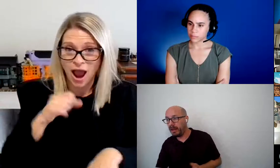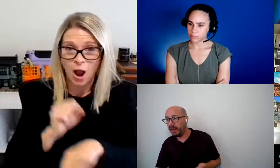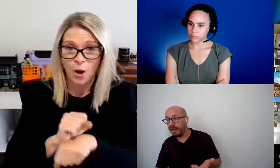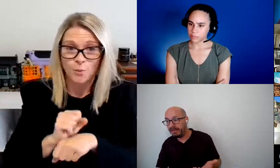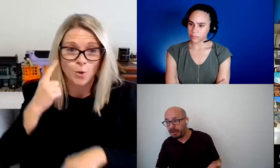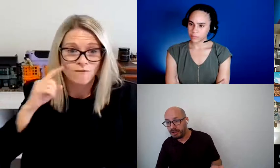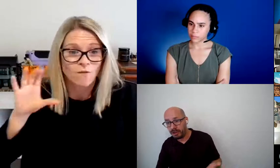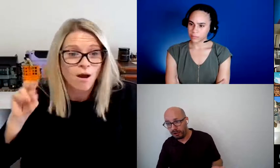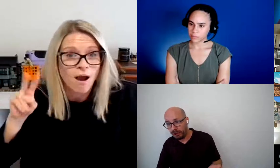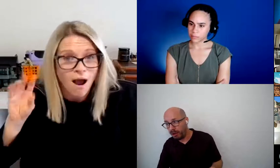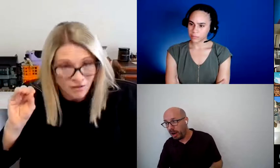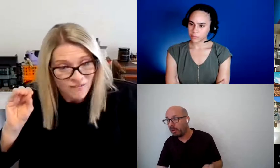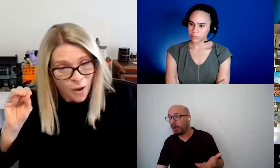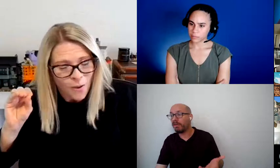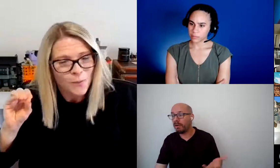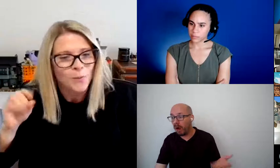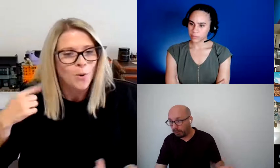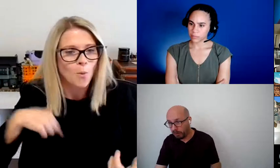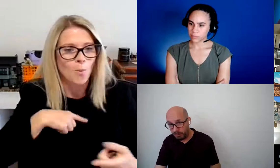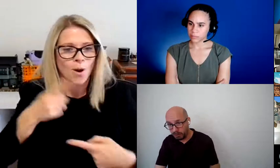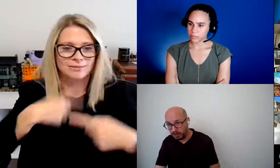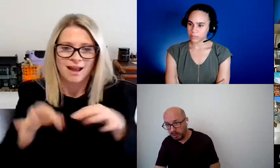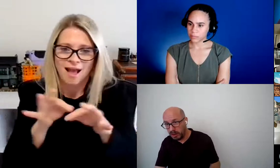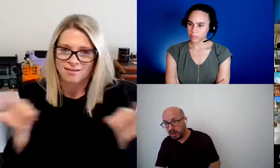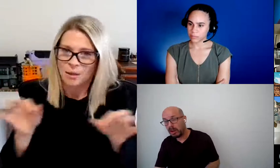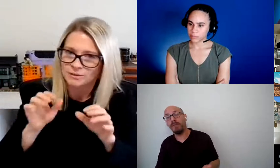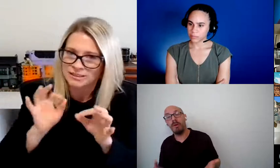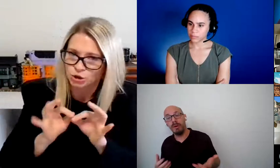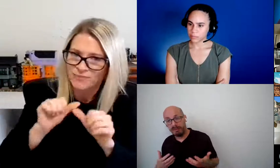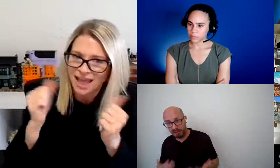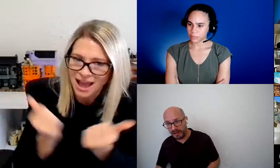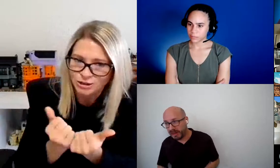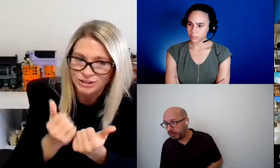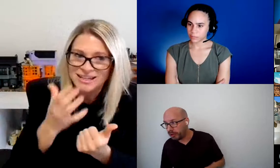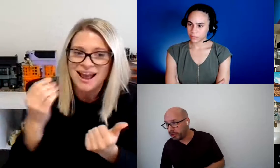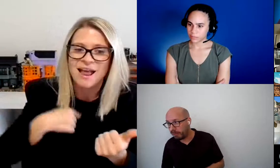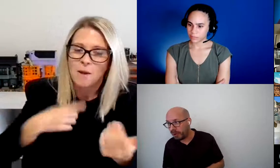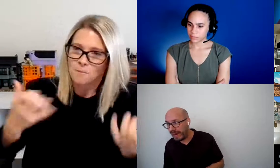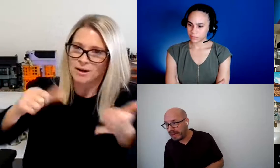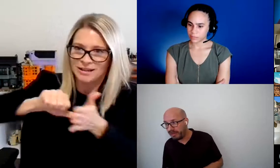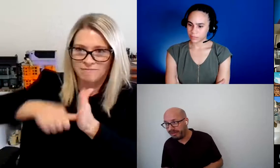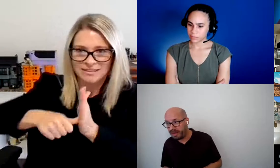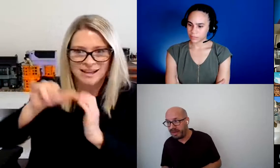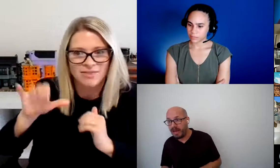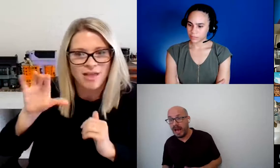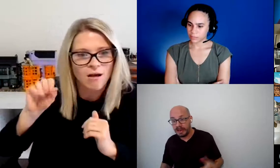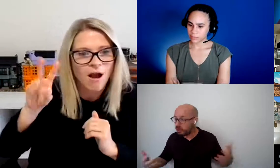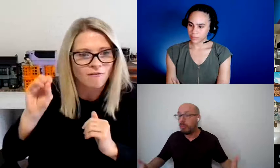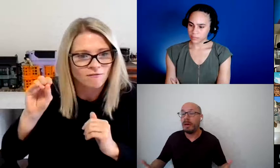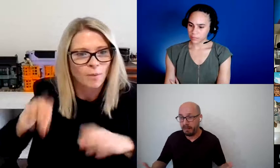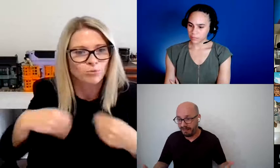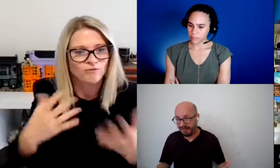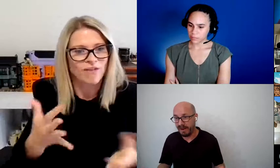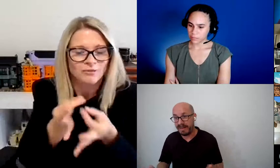And as I mentioned earlier, I work for Convo. Convo is a sign language interpreting agency, and I do want to emphasize